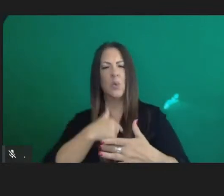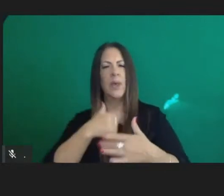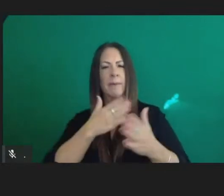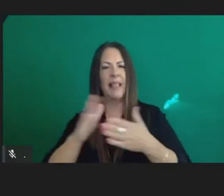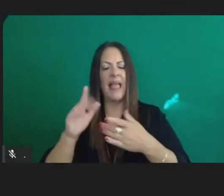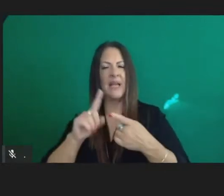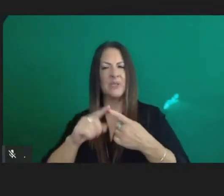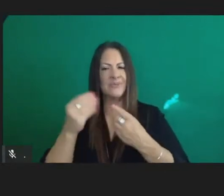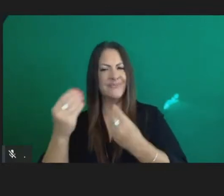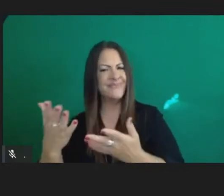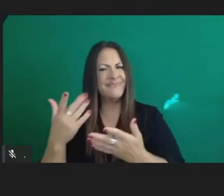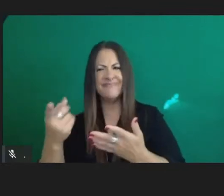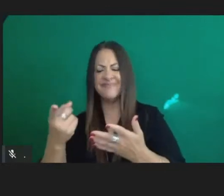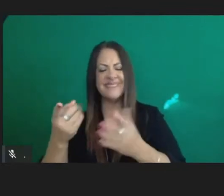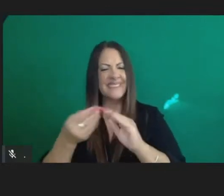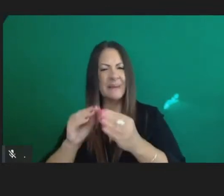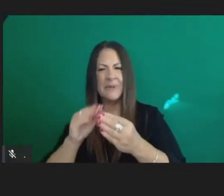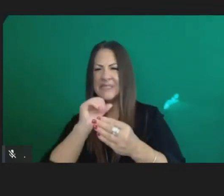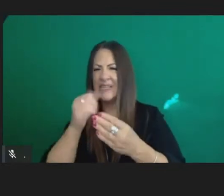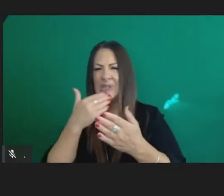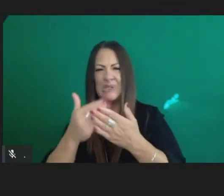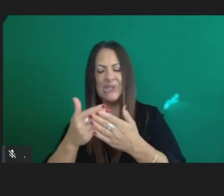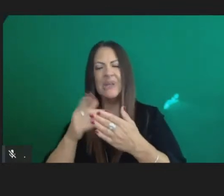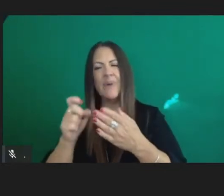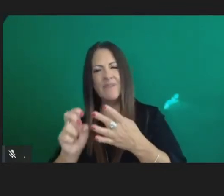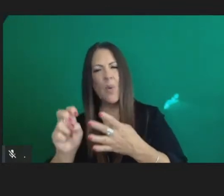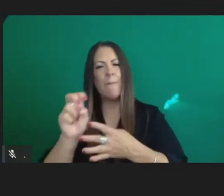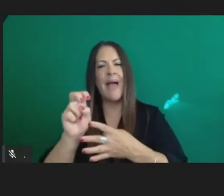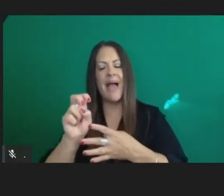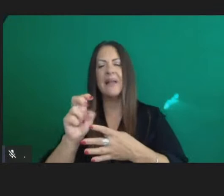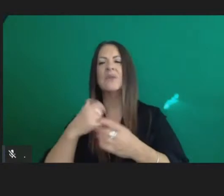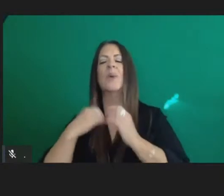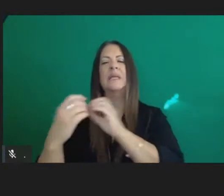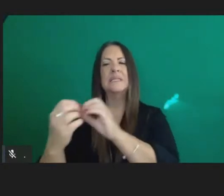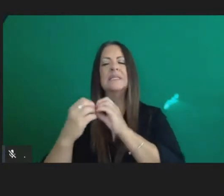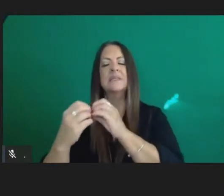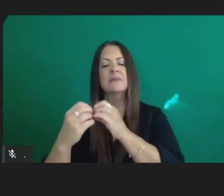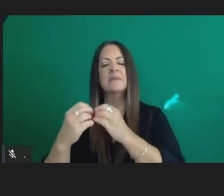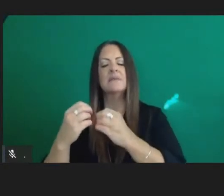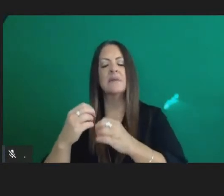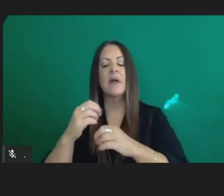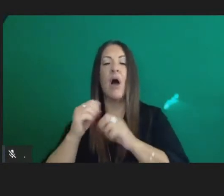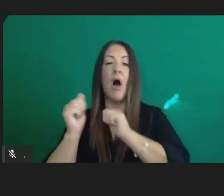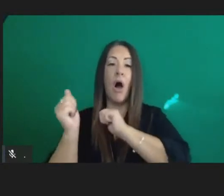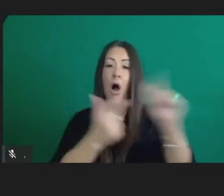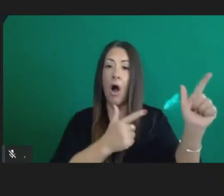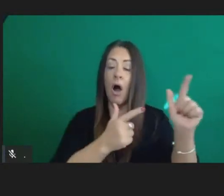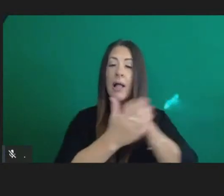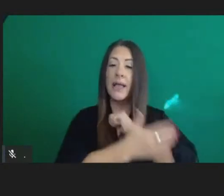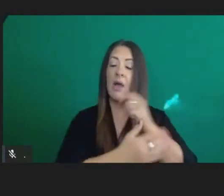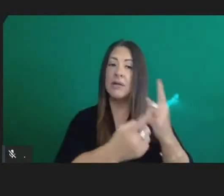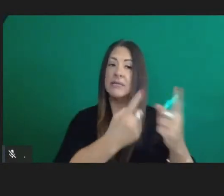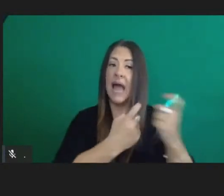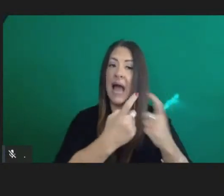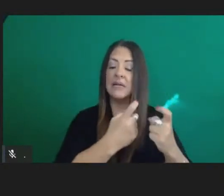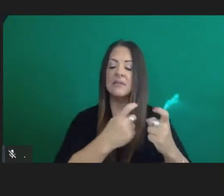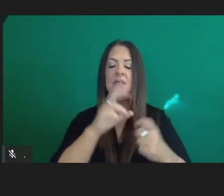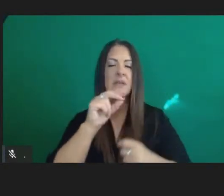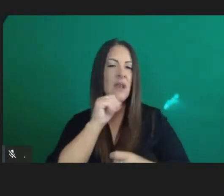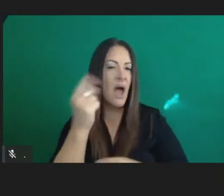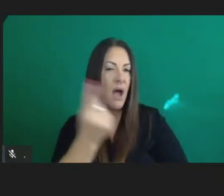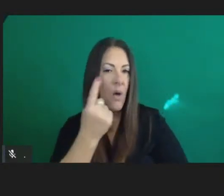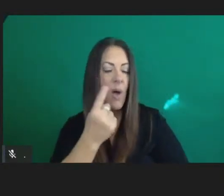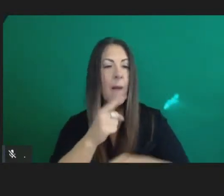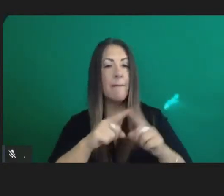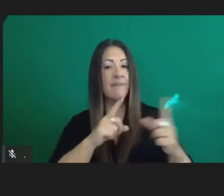of the questions that they have. Not every county has asked for it, but whenever they do, we believe it's the right thing